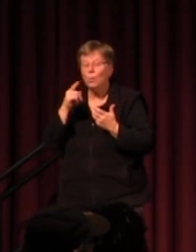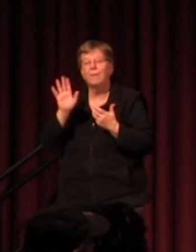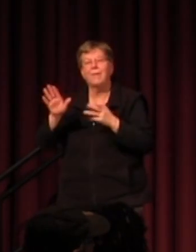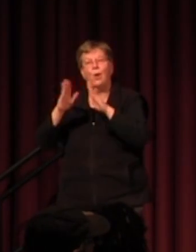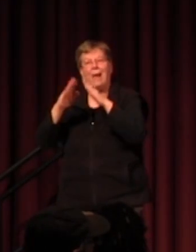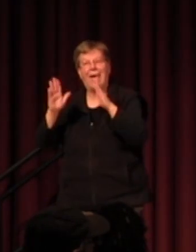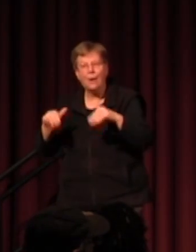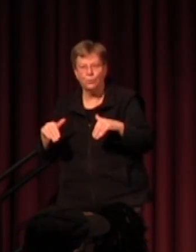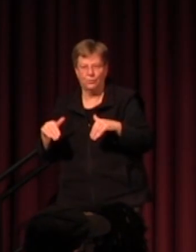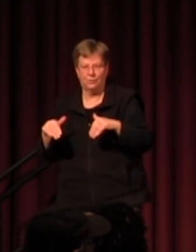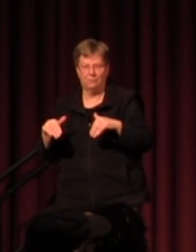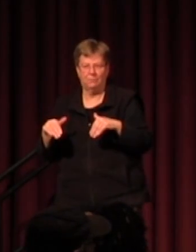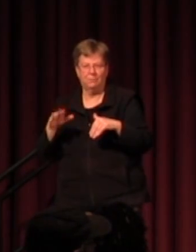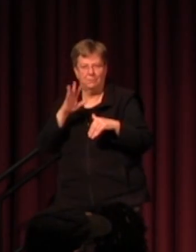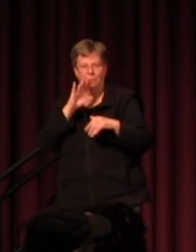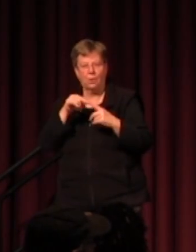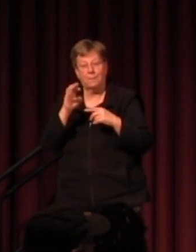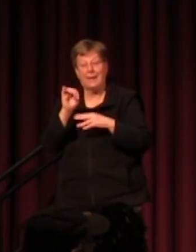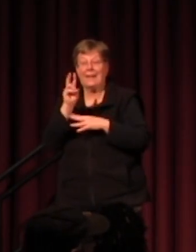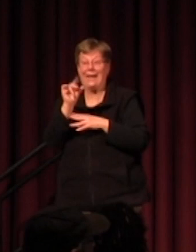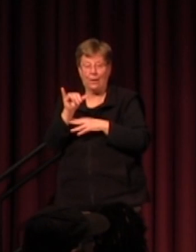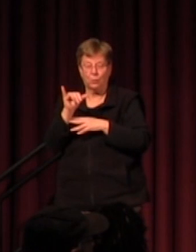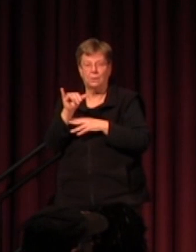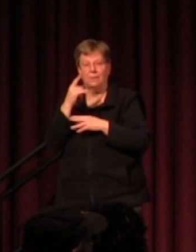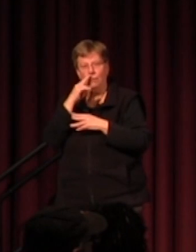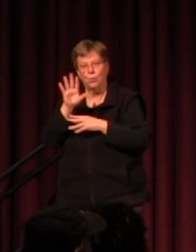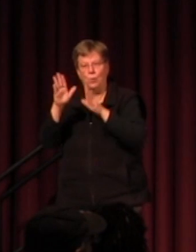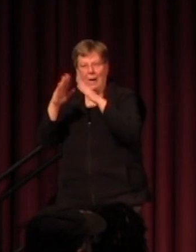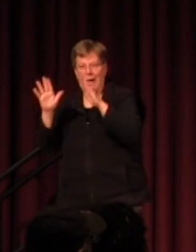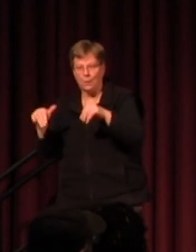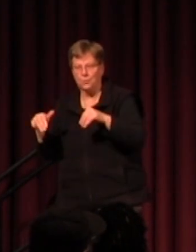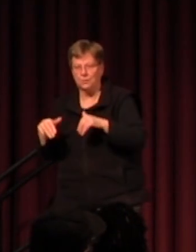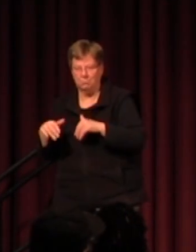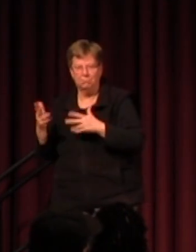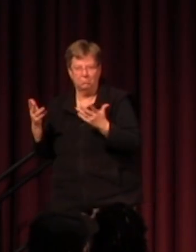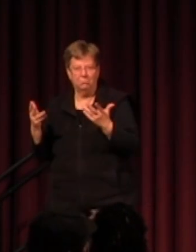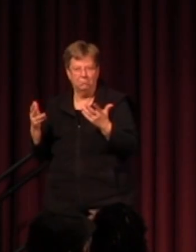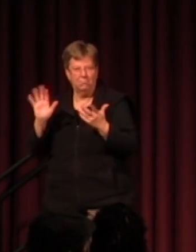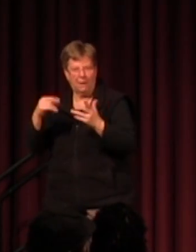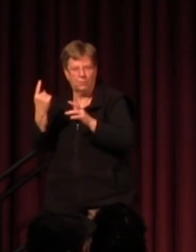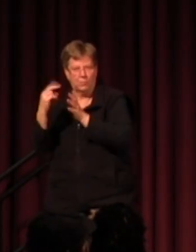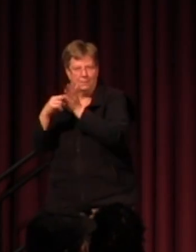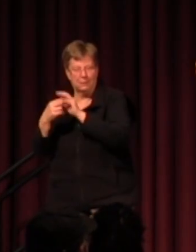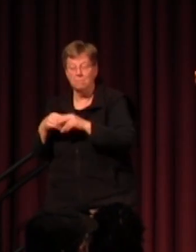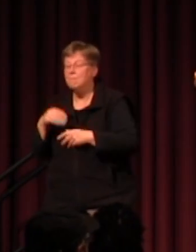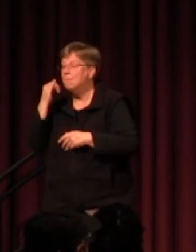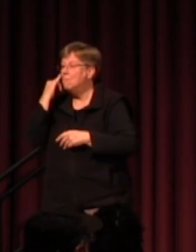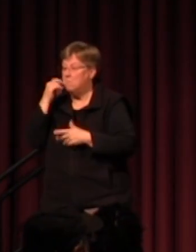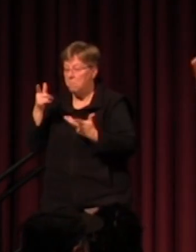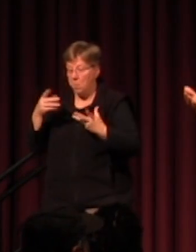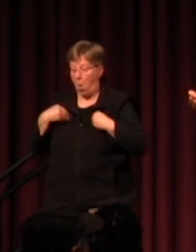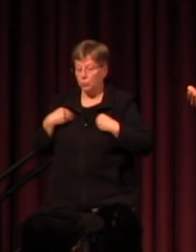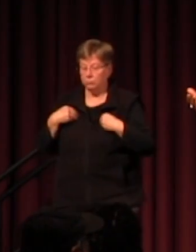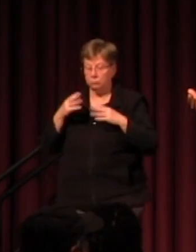house. So if a person has a house